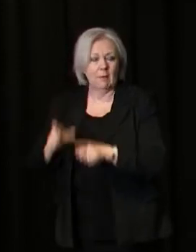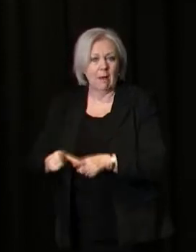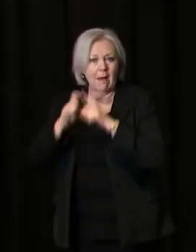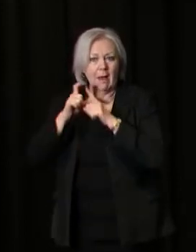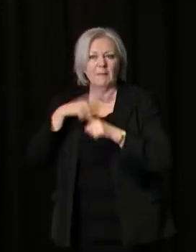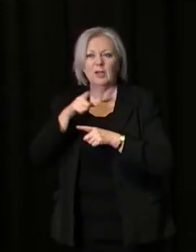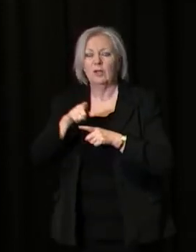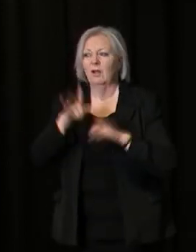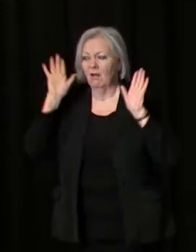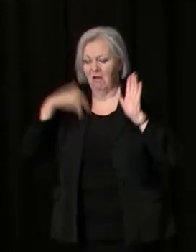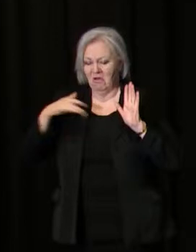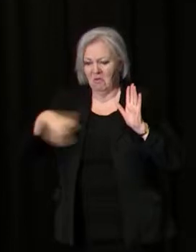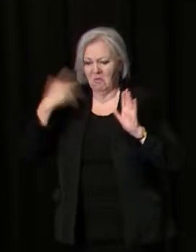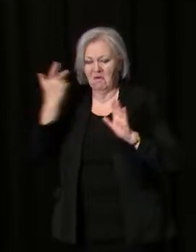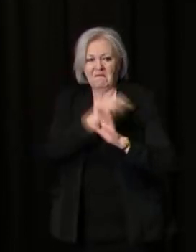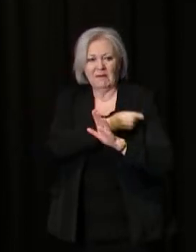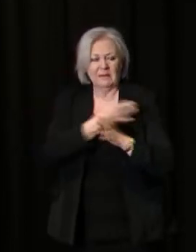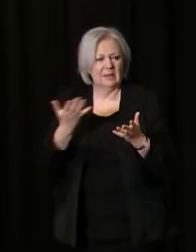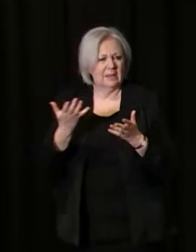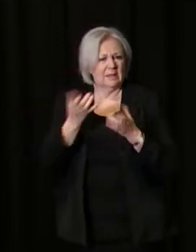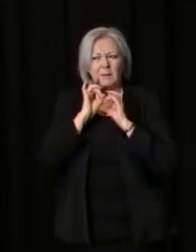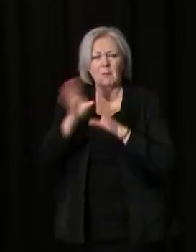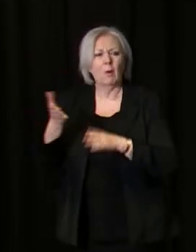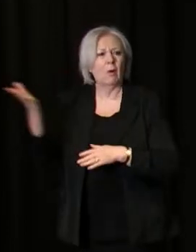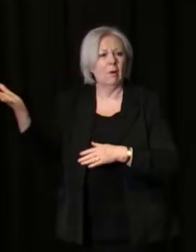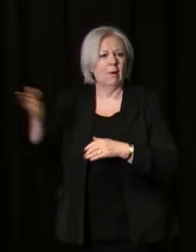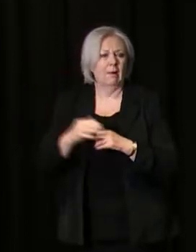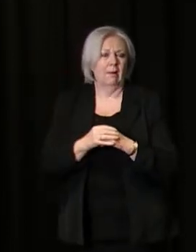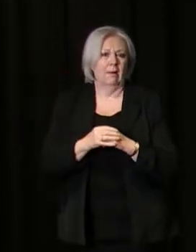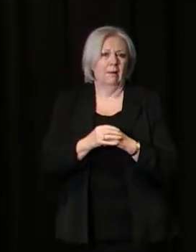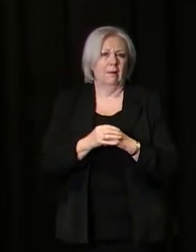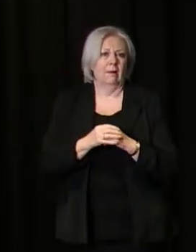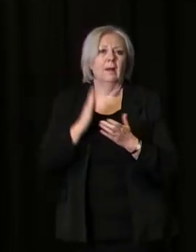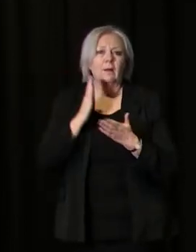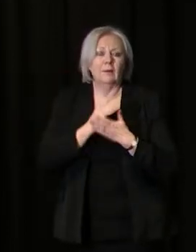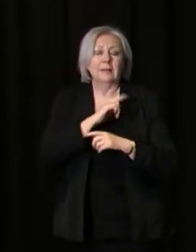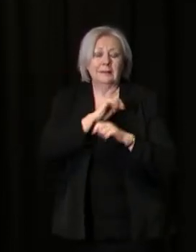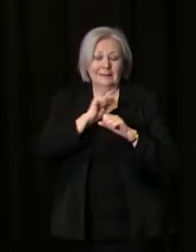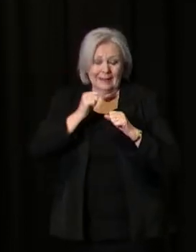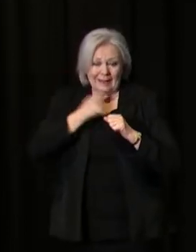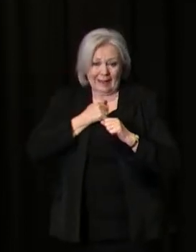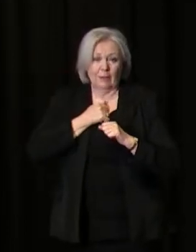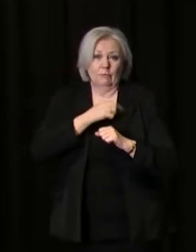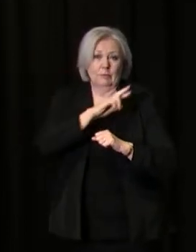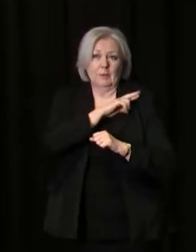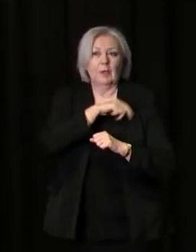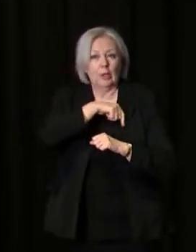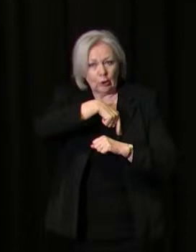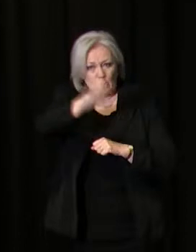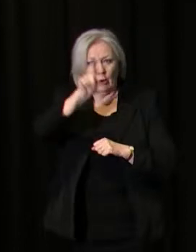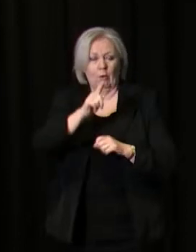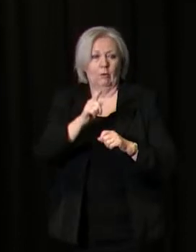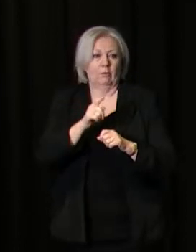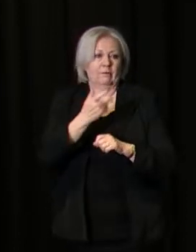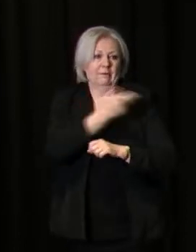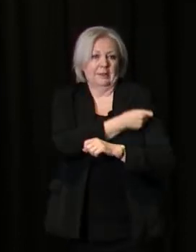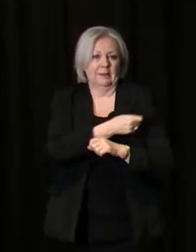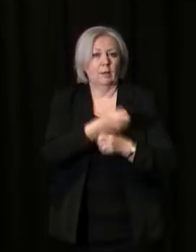to do yours. And it is our job to go and get vaccinated. Protect yourself, protect the people you